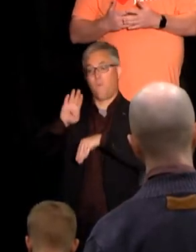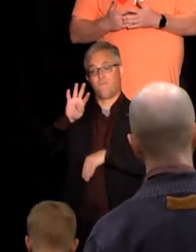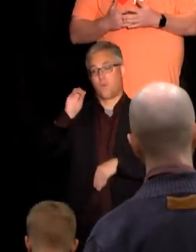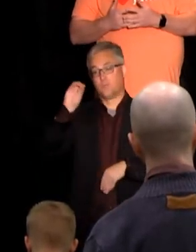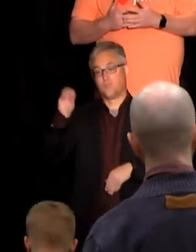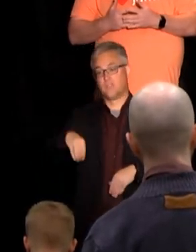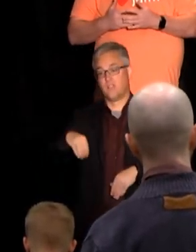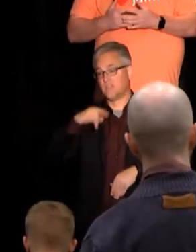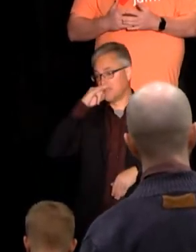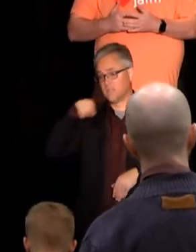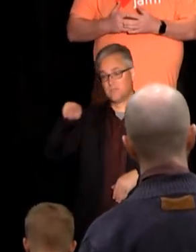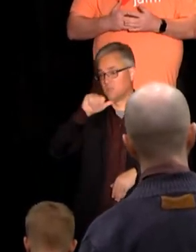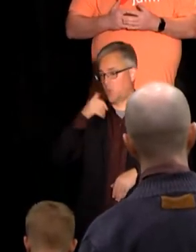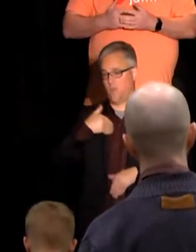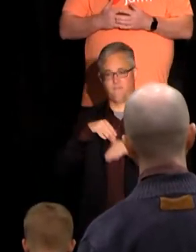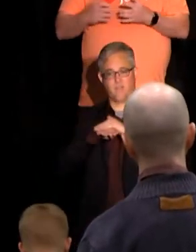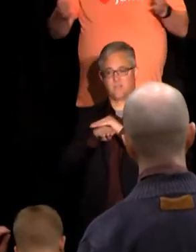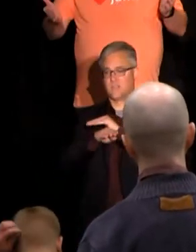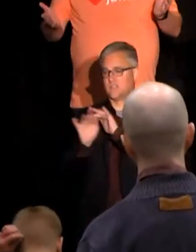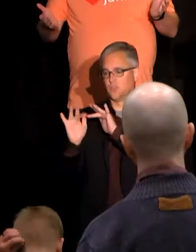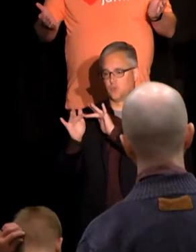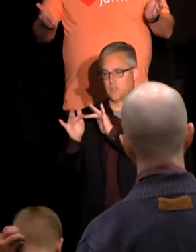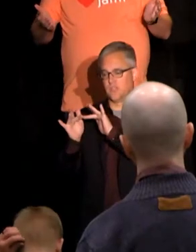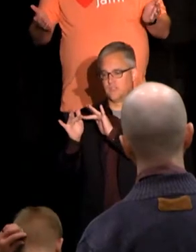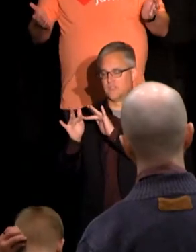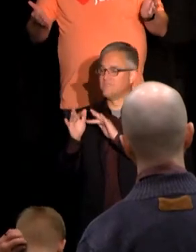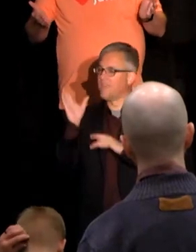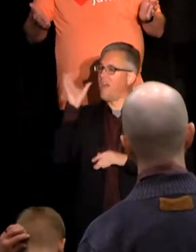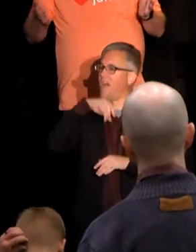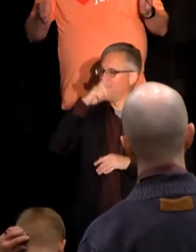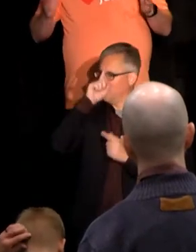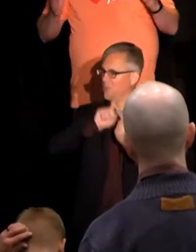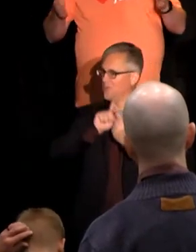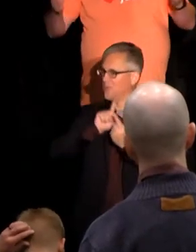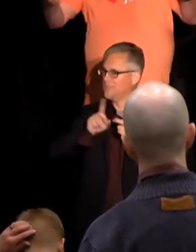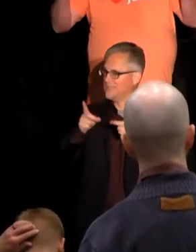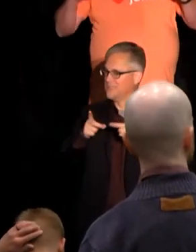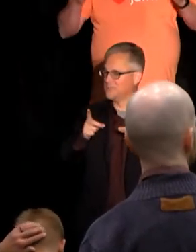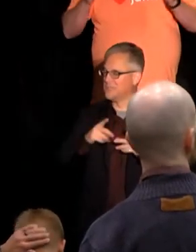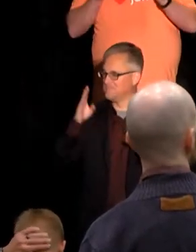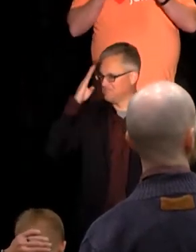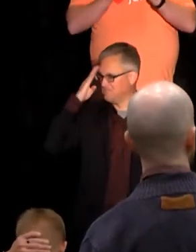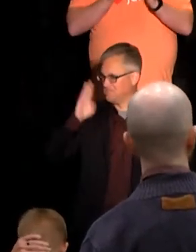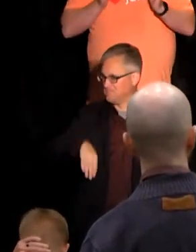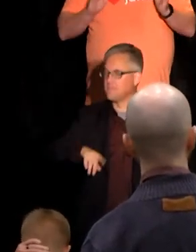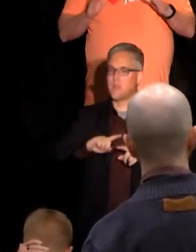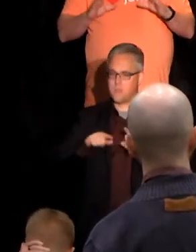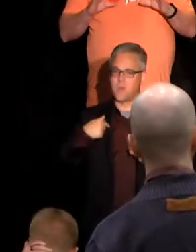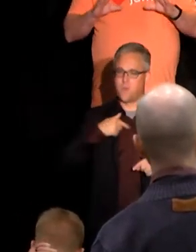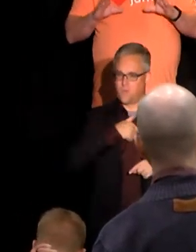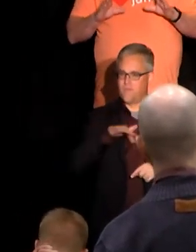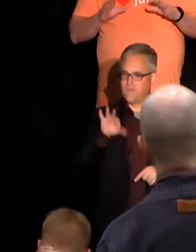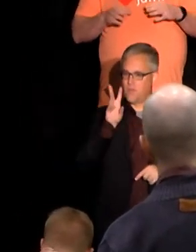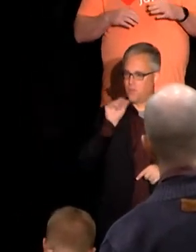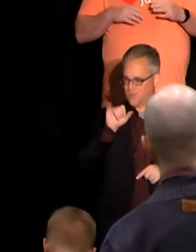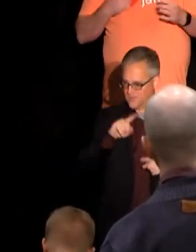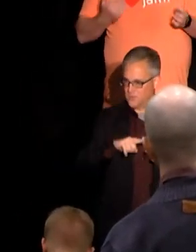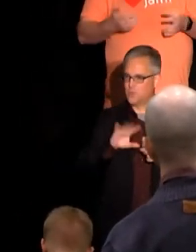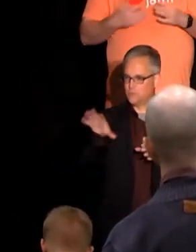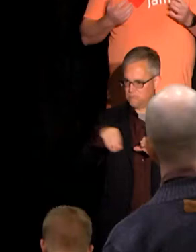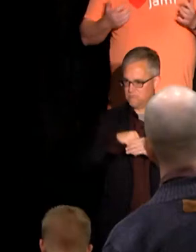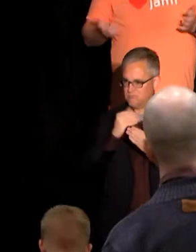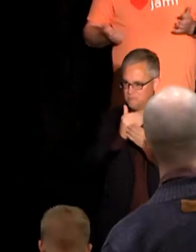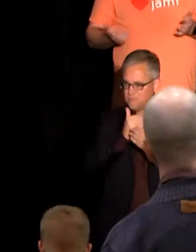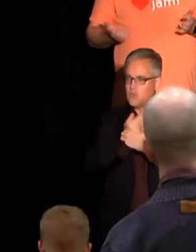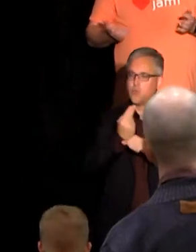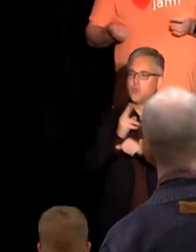access to internet. So, which is odd for a one-to-one district, I know, but we have found methods of encapsulating lessons using Notability